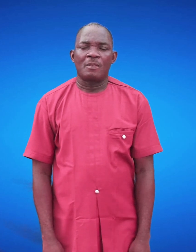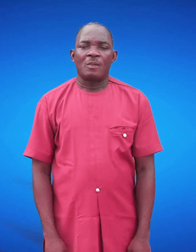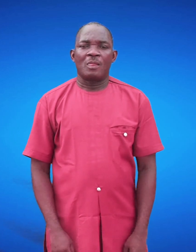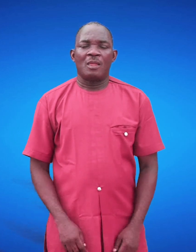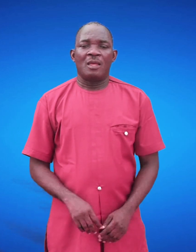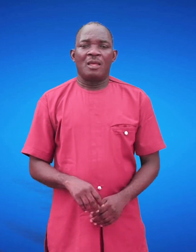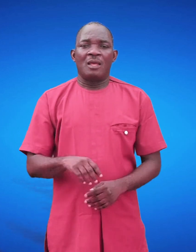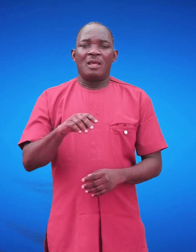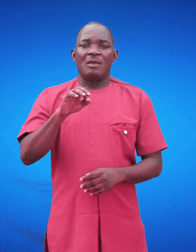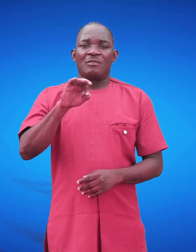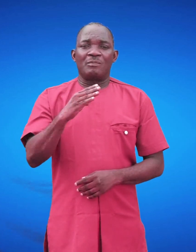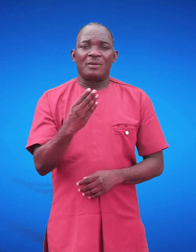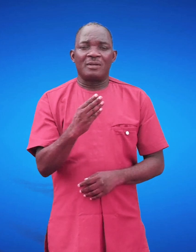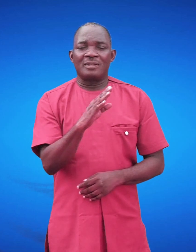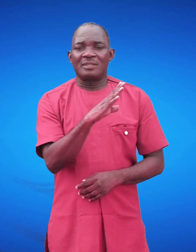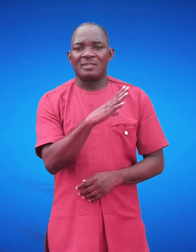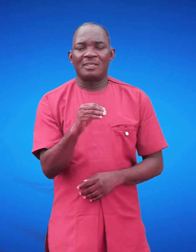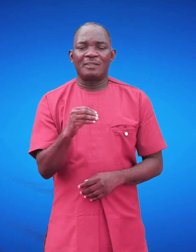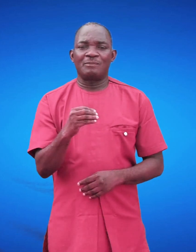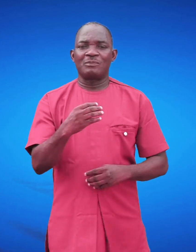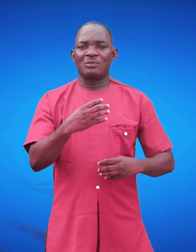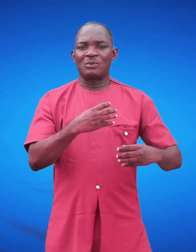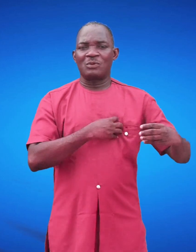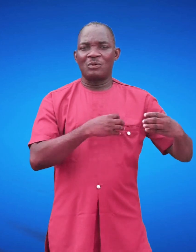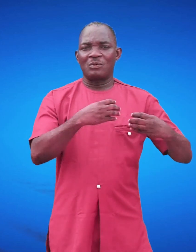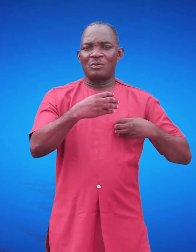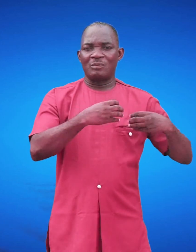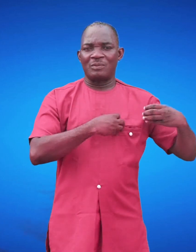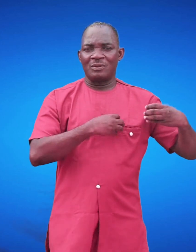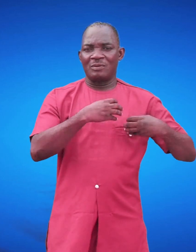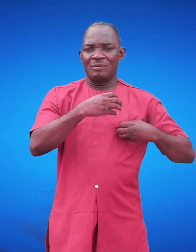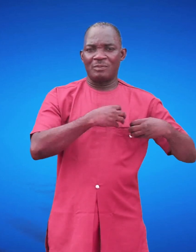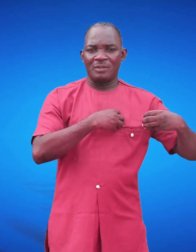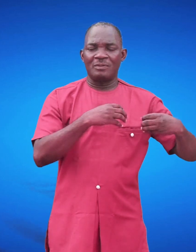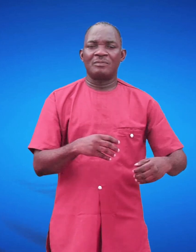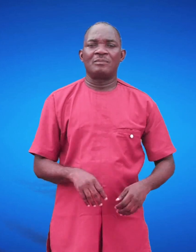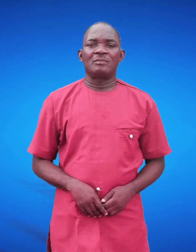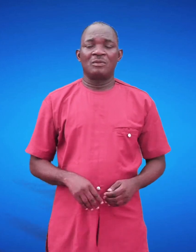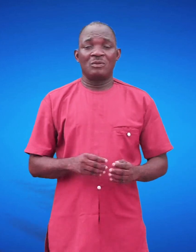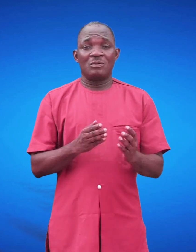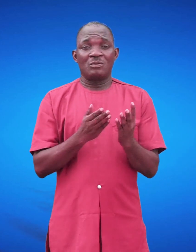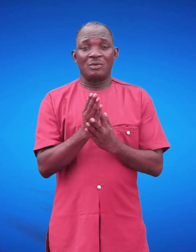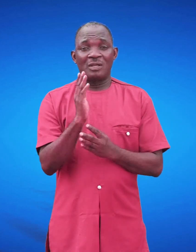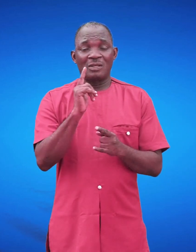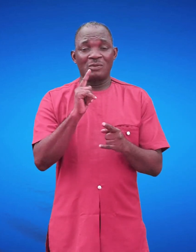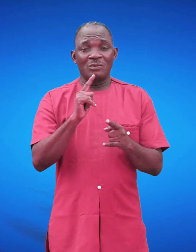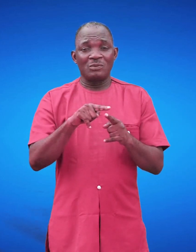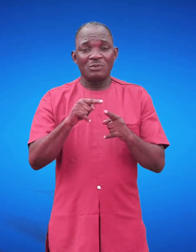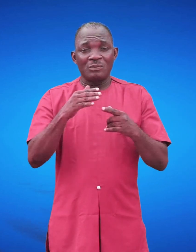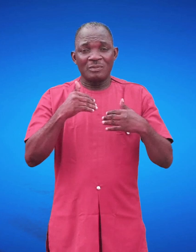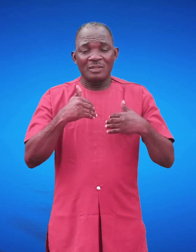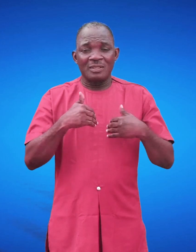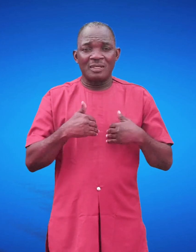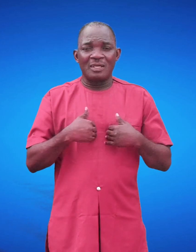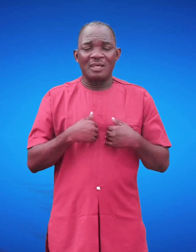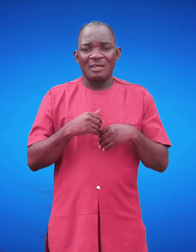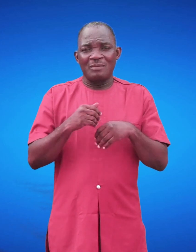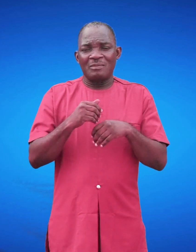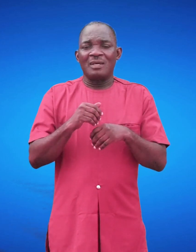Feedback and complaints. The right to have a say